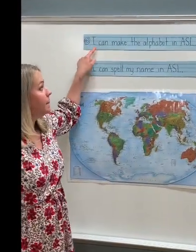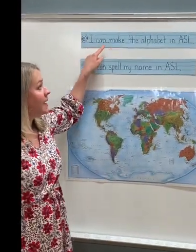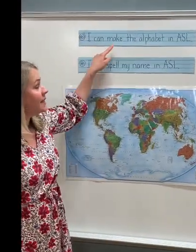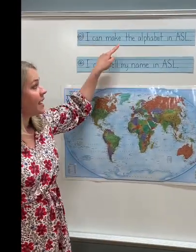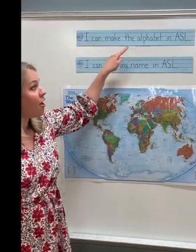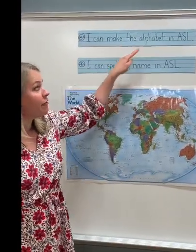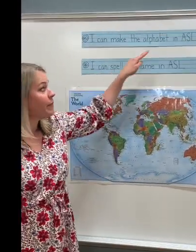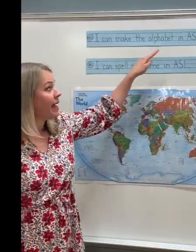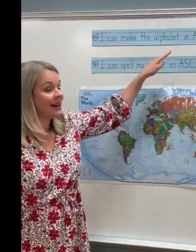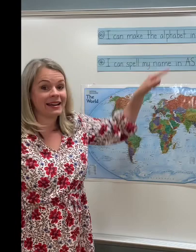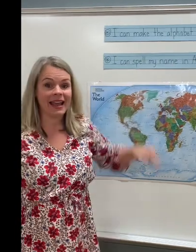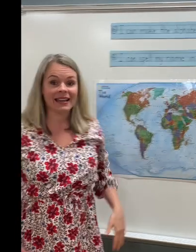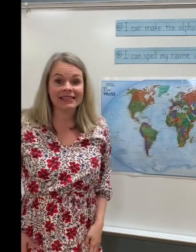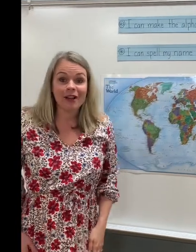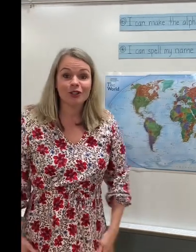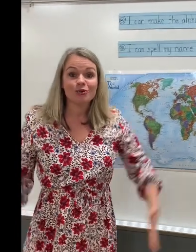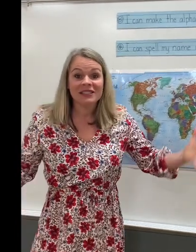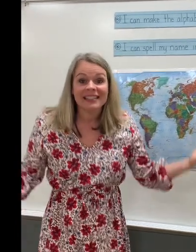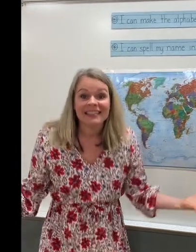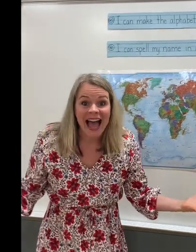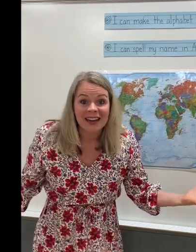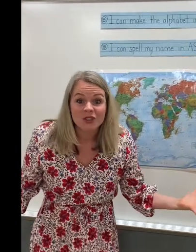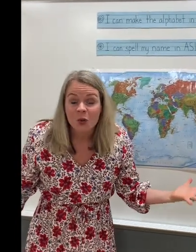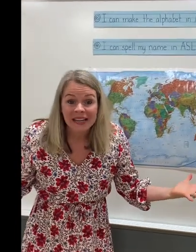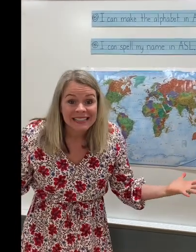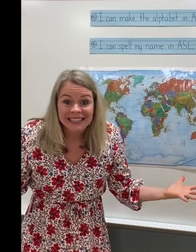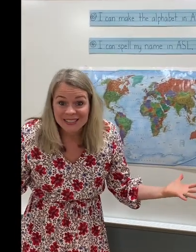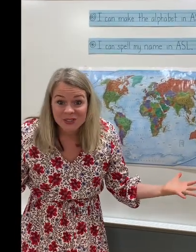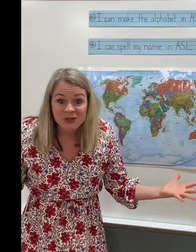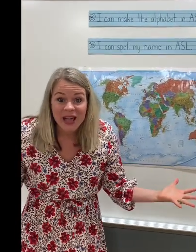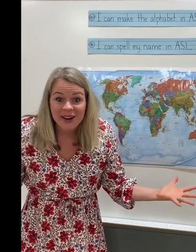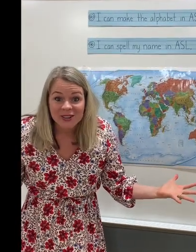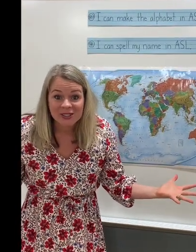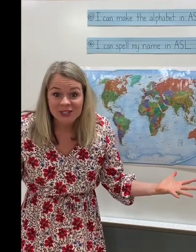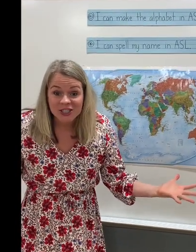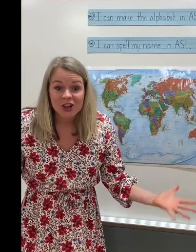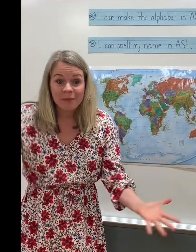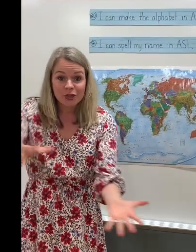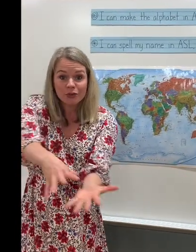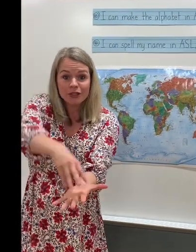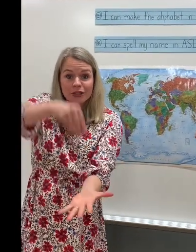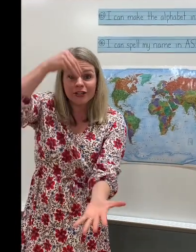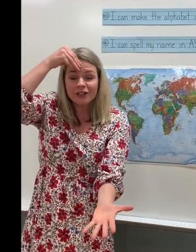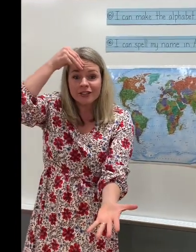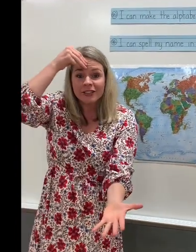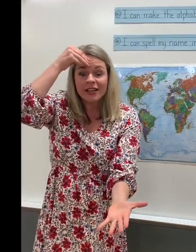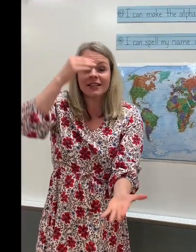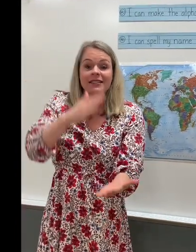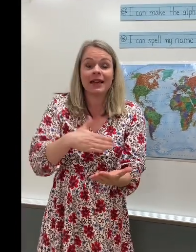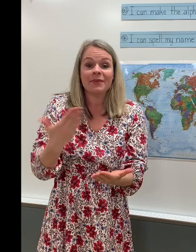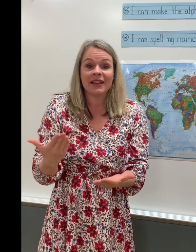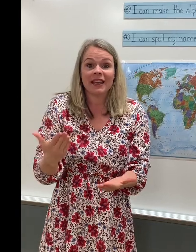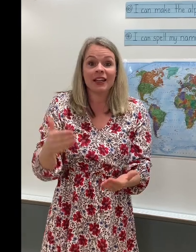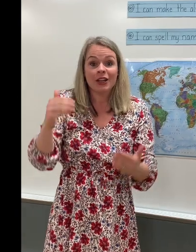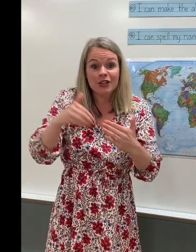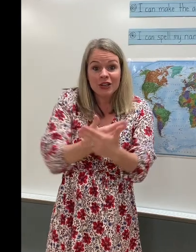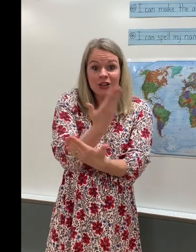the alphabet in ASL. You did that, 26 new letters. Good job, you learned something